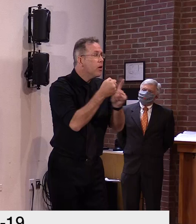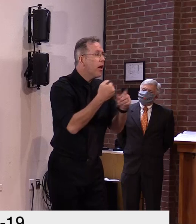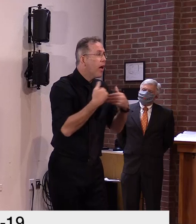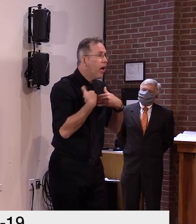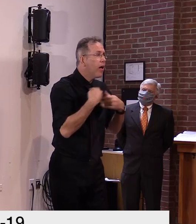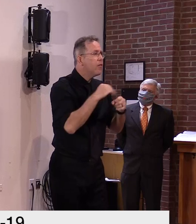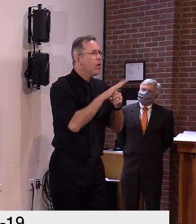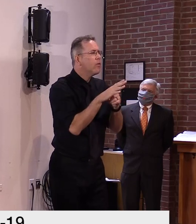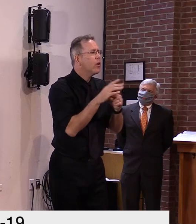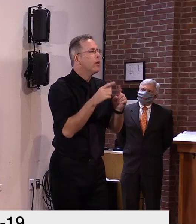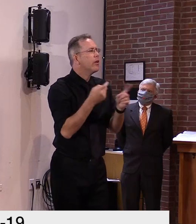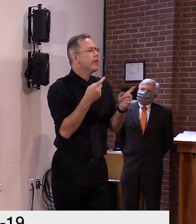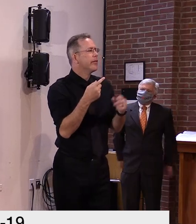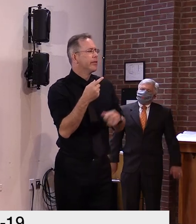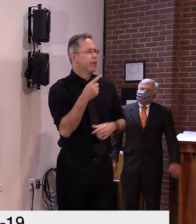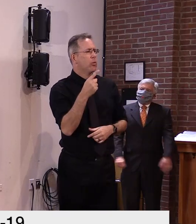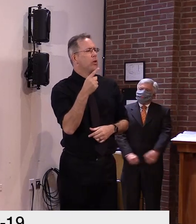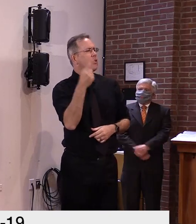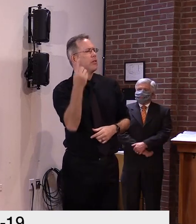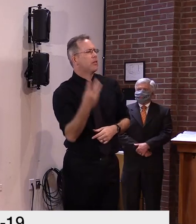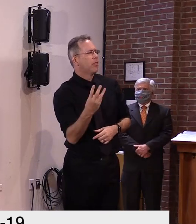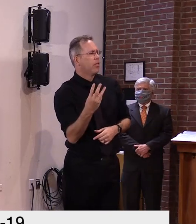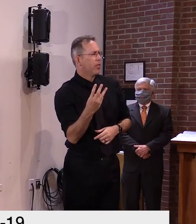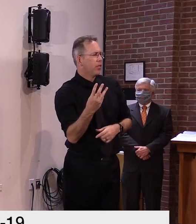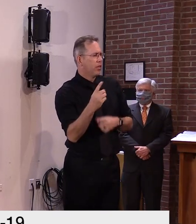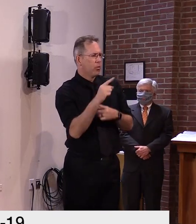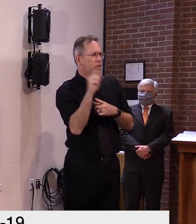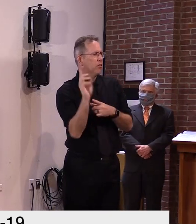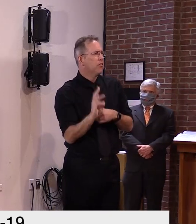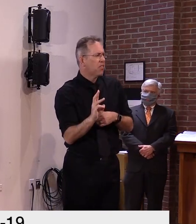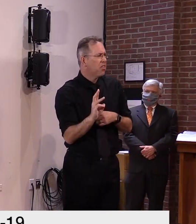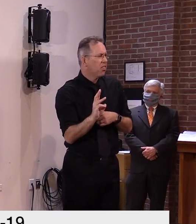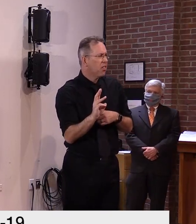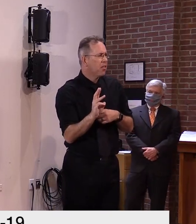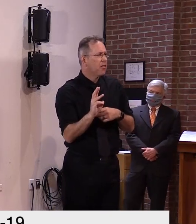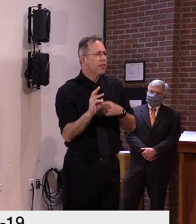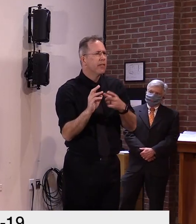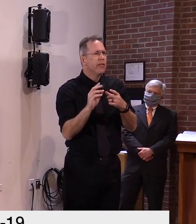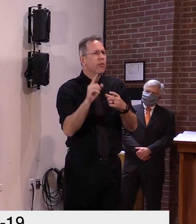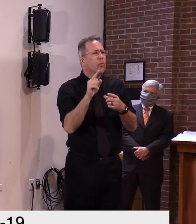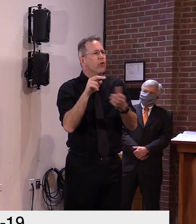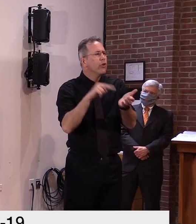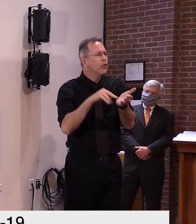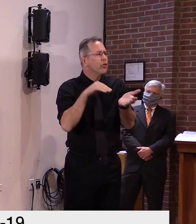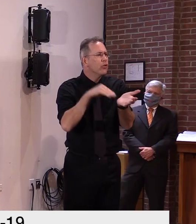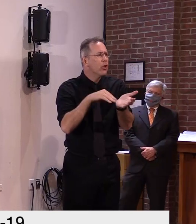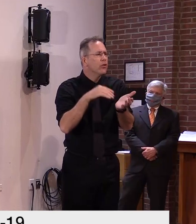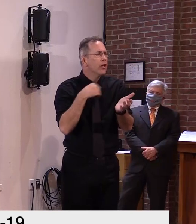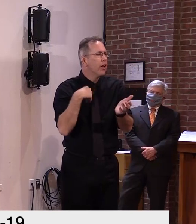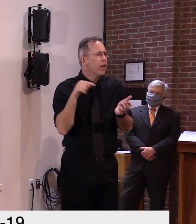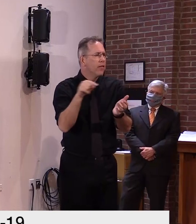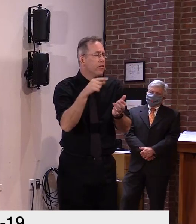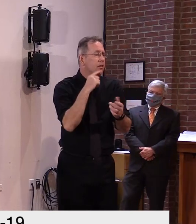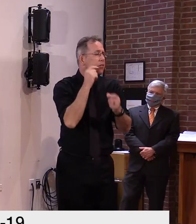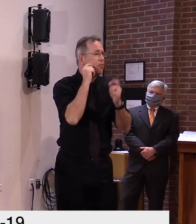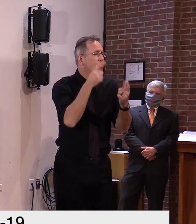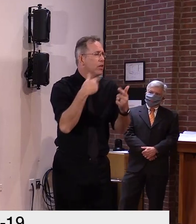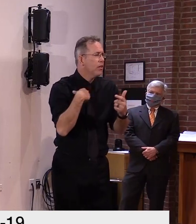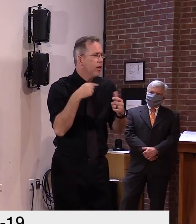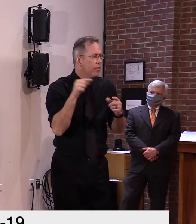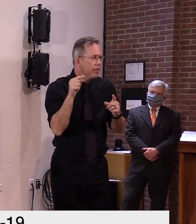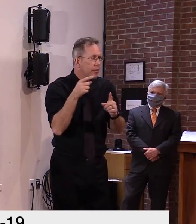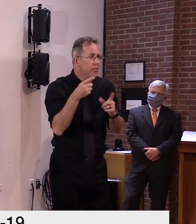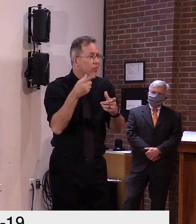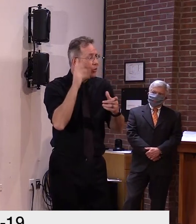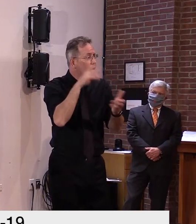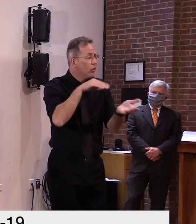you'd expect, a higher risk profession. If you're putting your own health and security on the line every day by